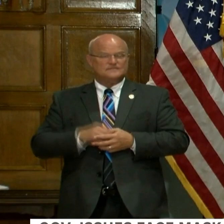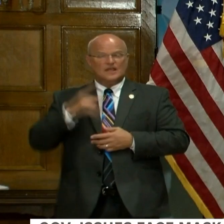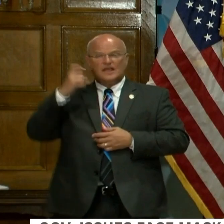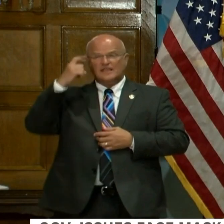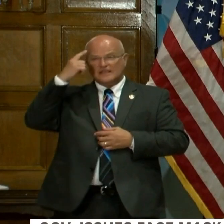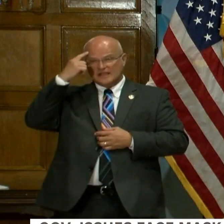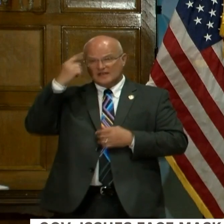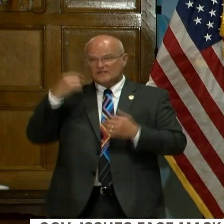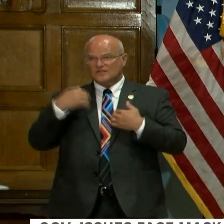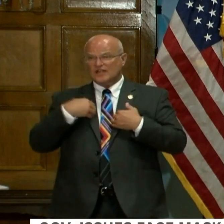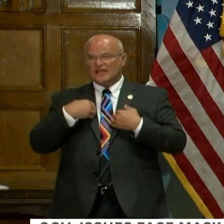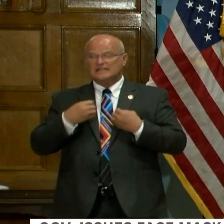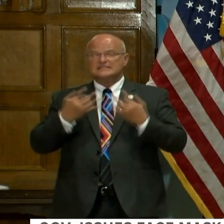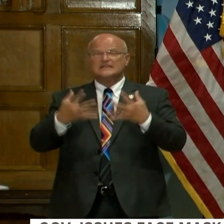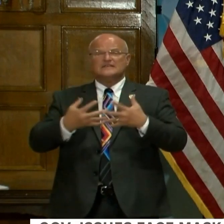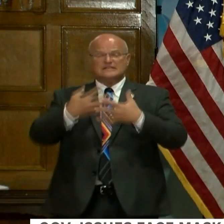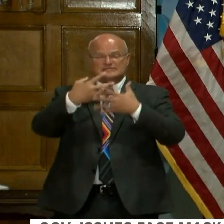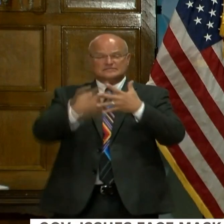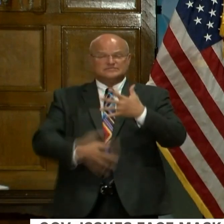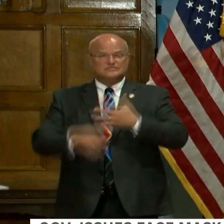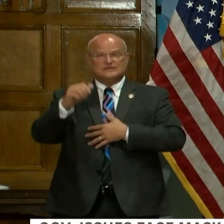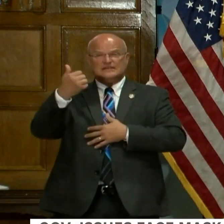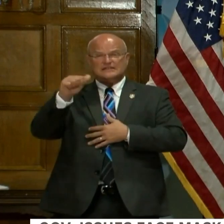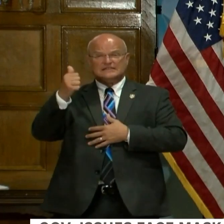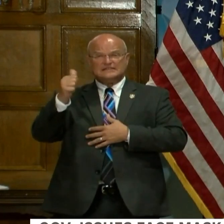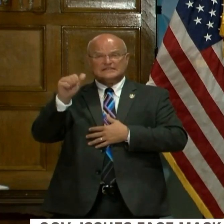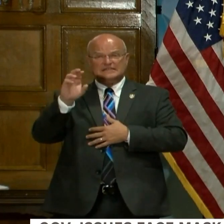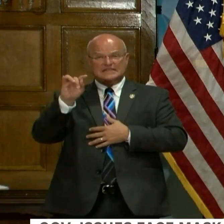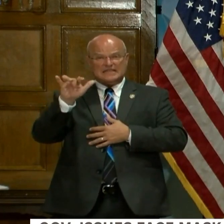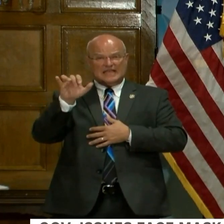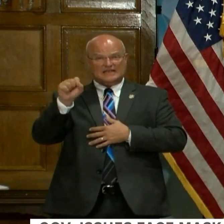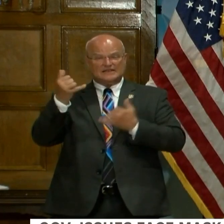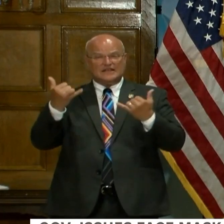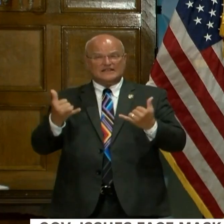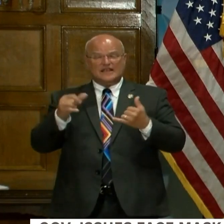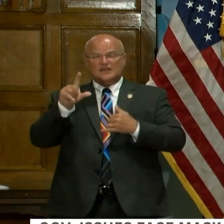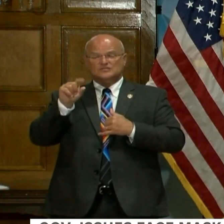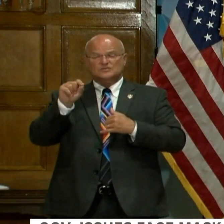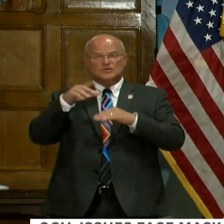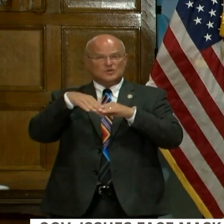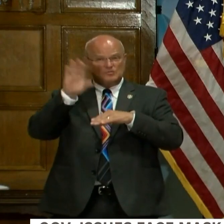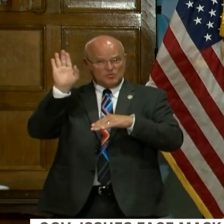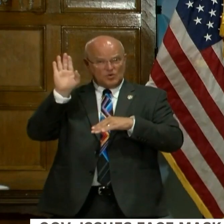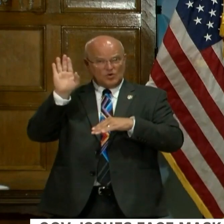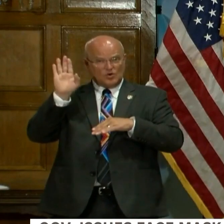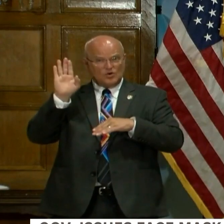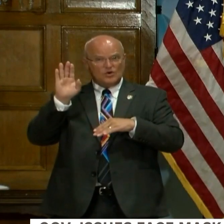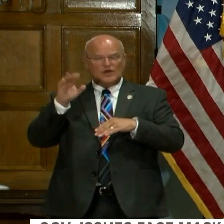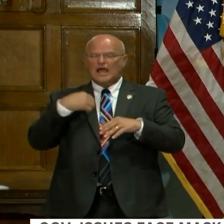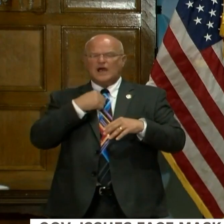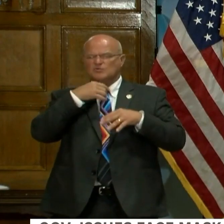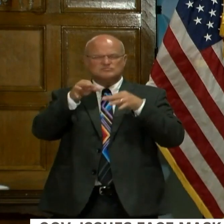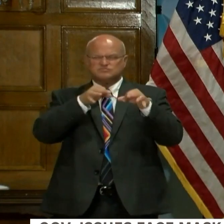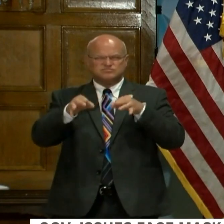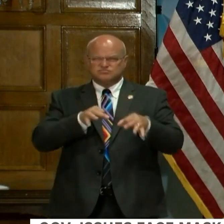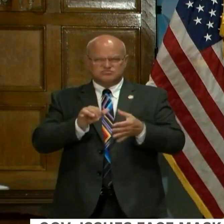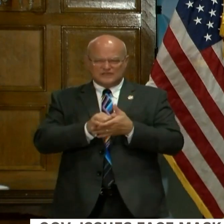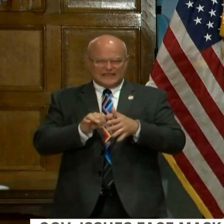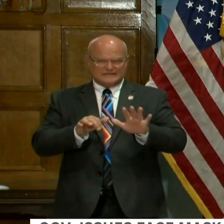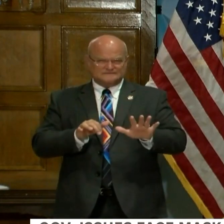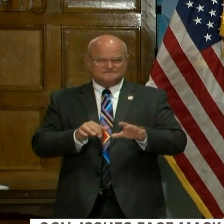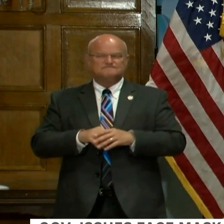Governor has given a complete list of the 10 counties that are now at 20 cases or more, and I won't go into that in